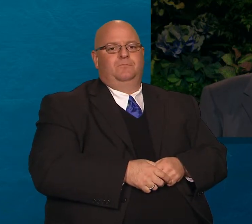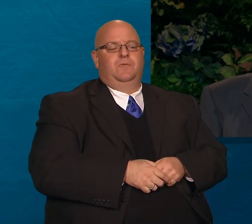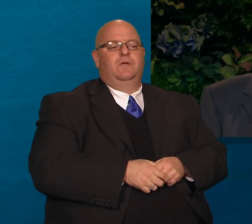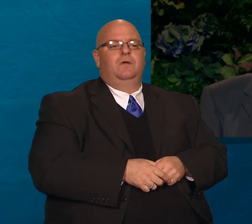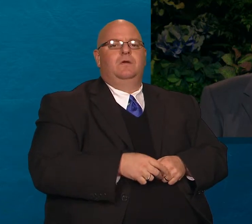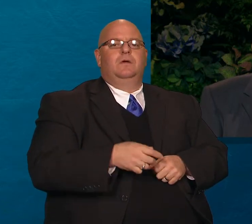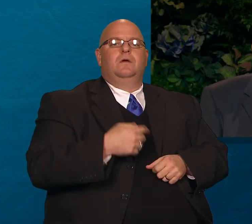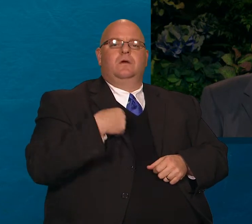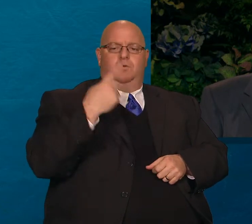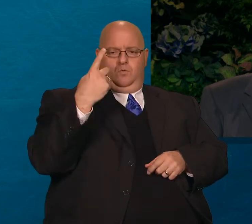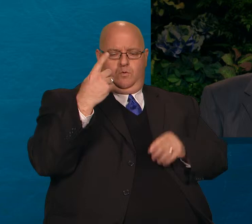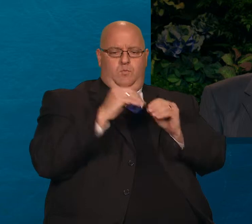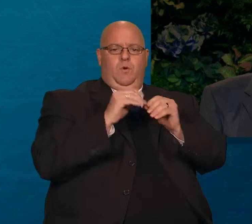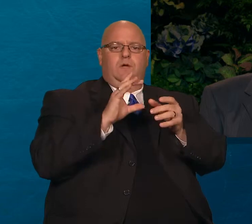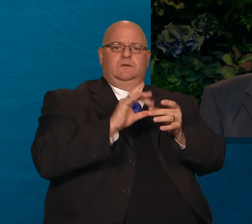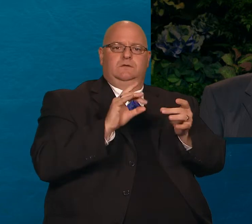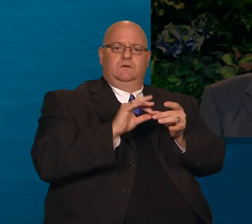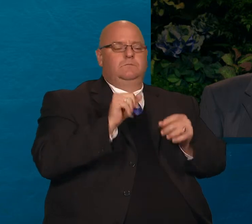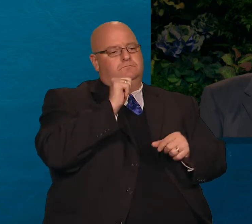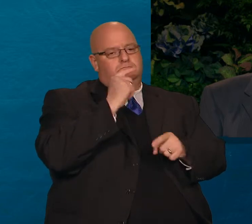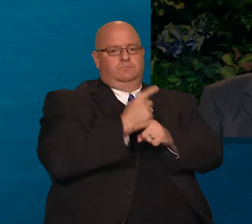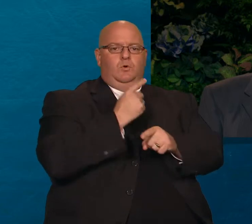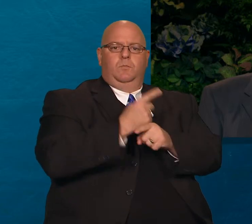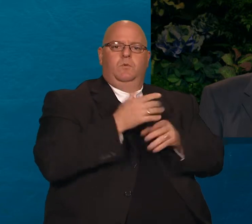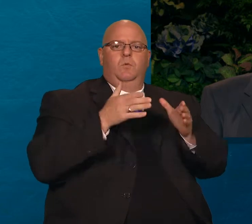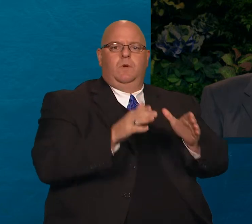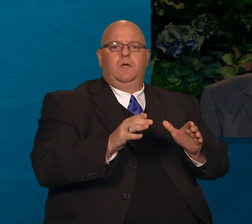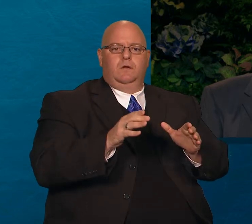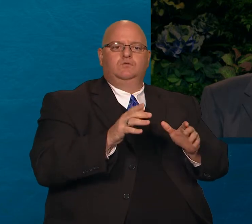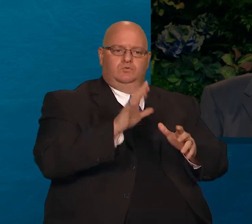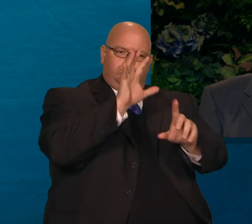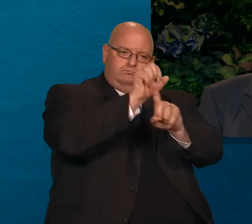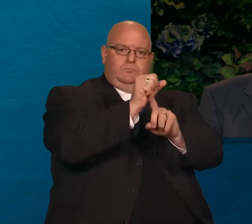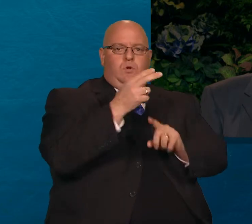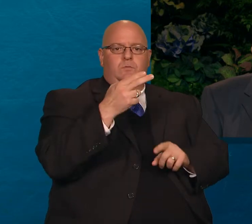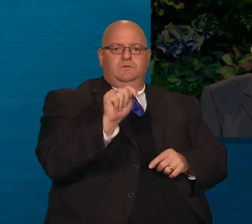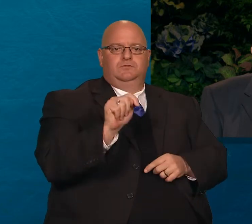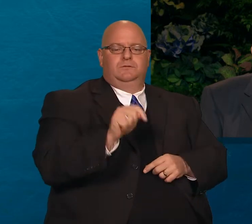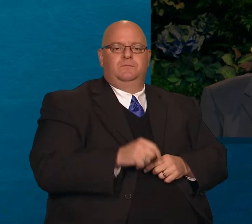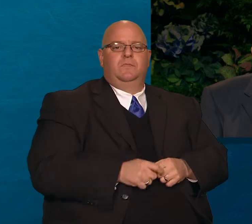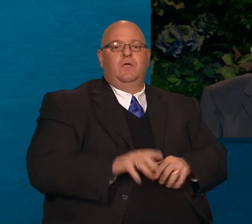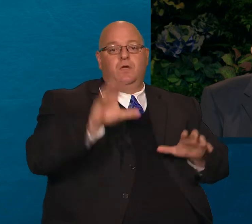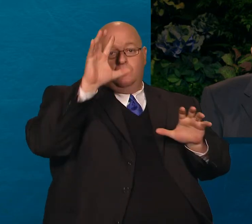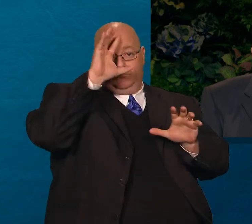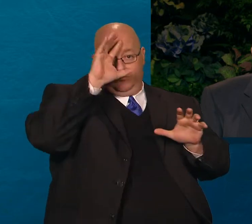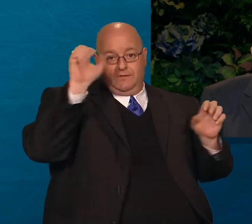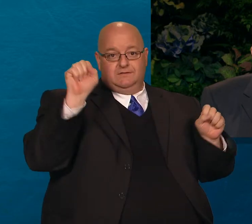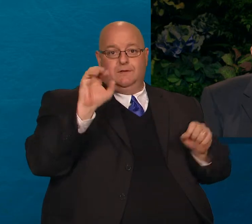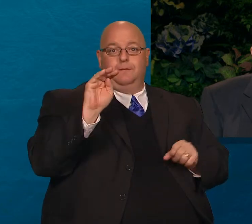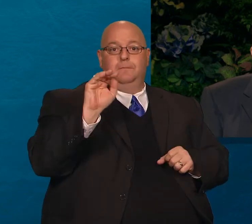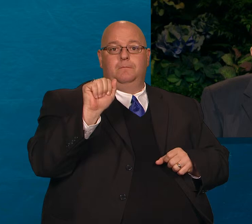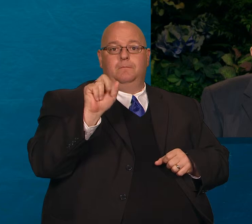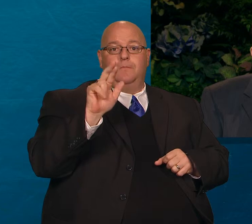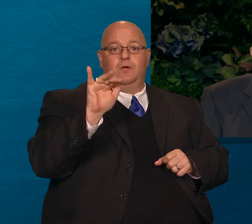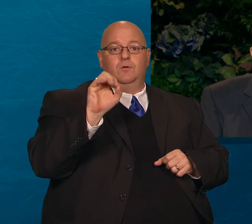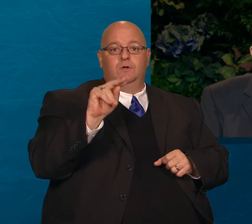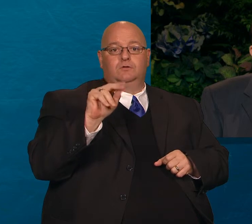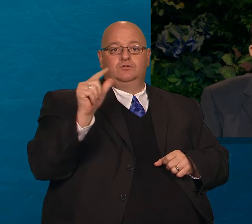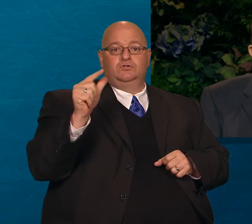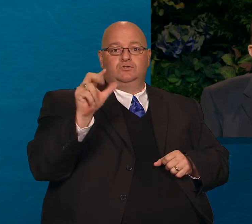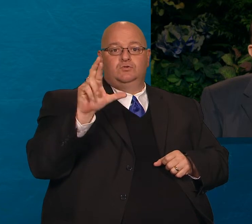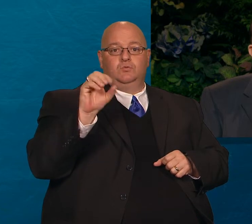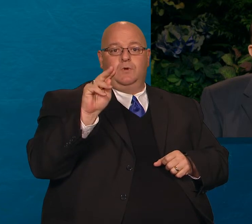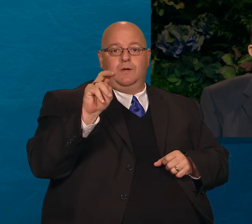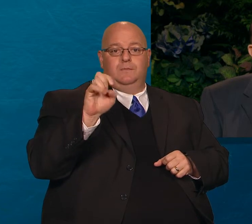I mentioned one more example of the incorrect way to accomplish home teaching. President Marion G. Romney, who